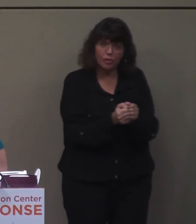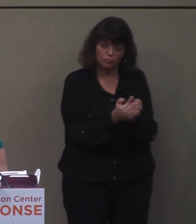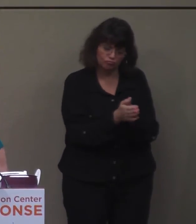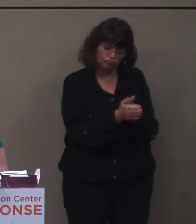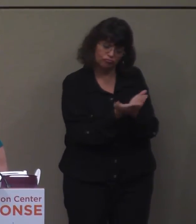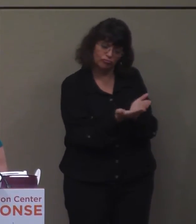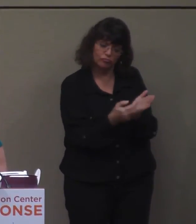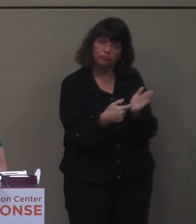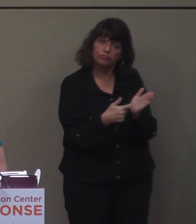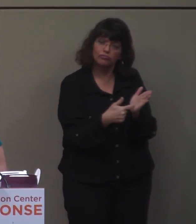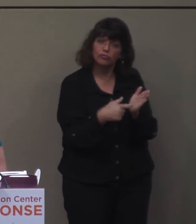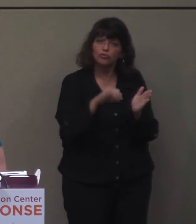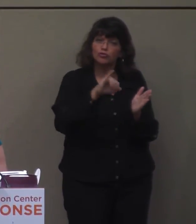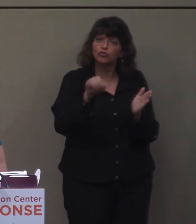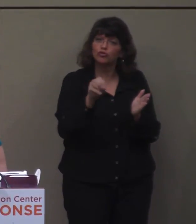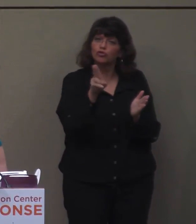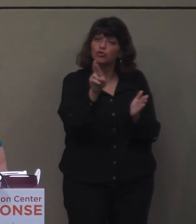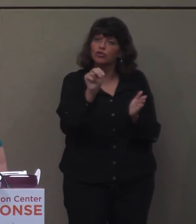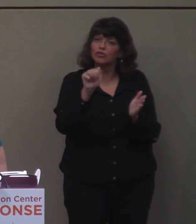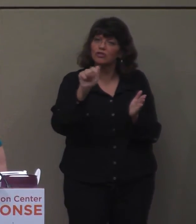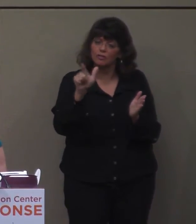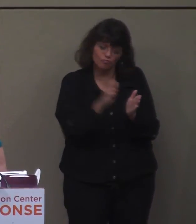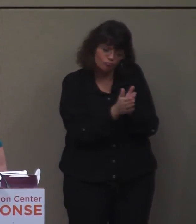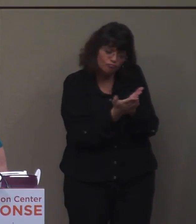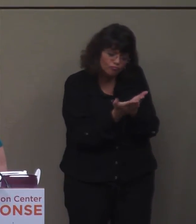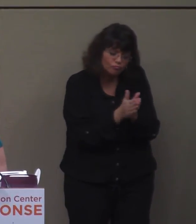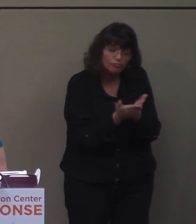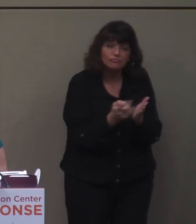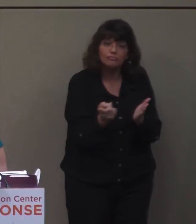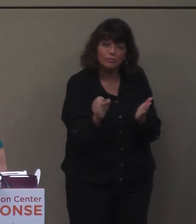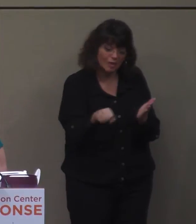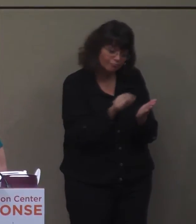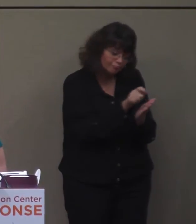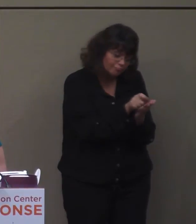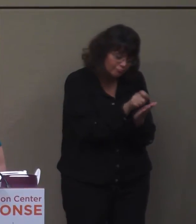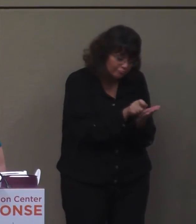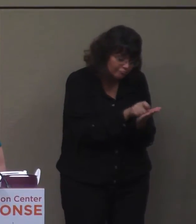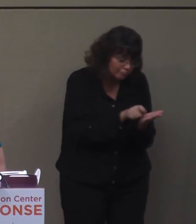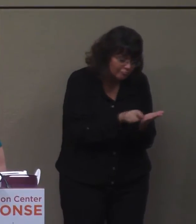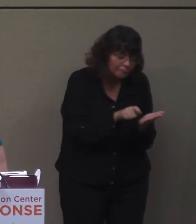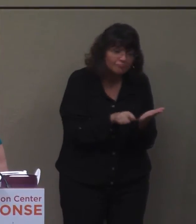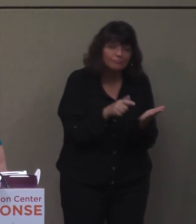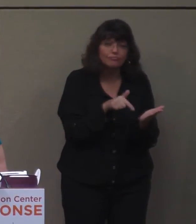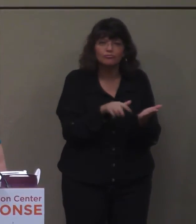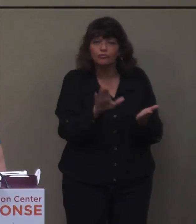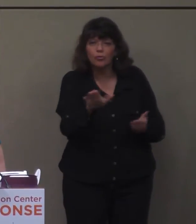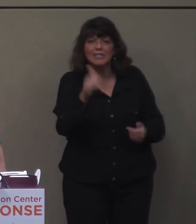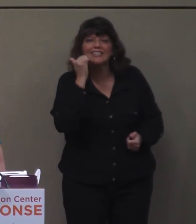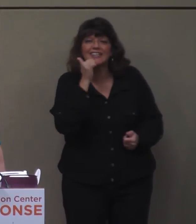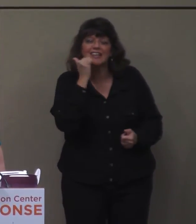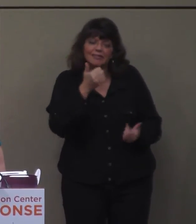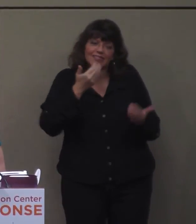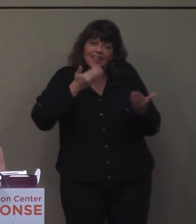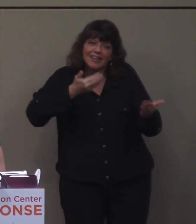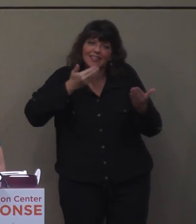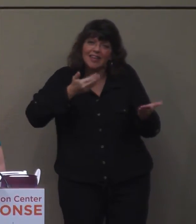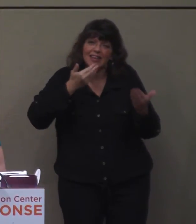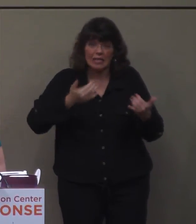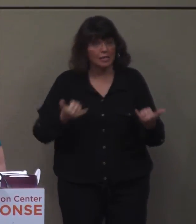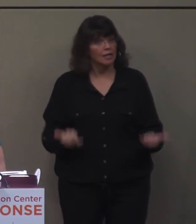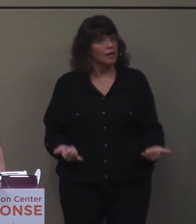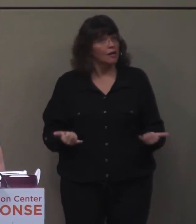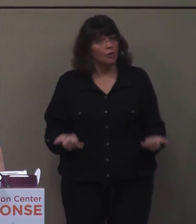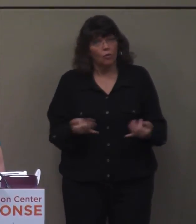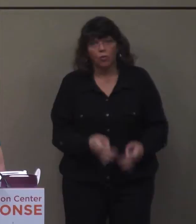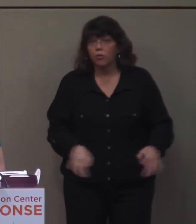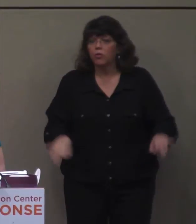adults, to keep a gratitude journal. You know, every day we have things to be thankful for, and I think that during this time, it's important to